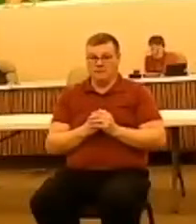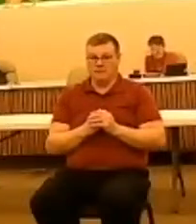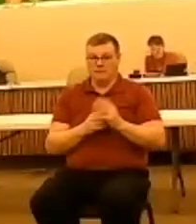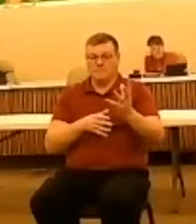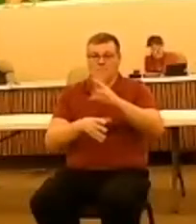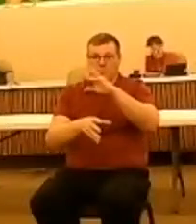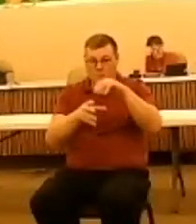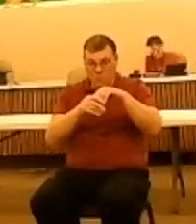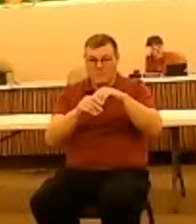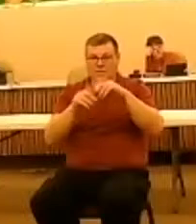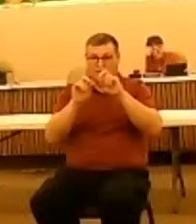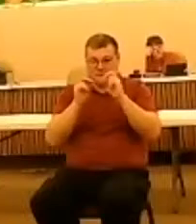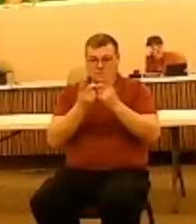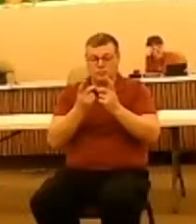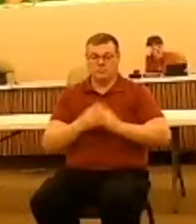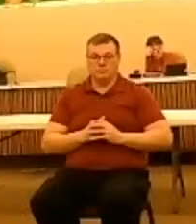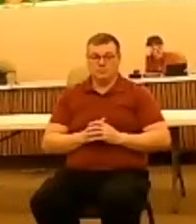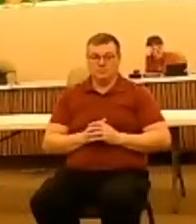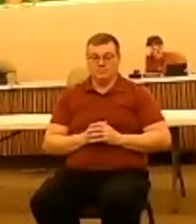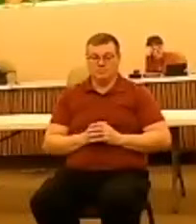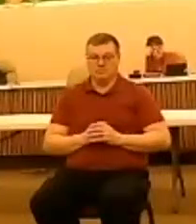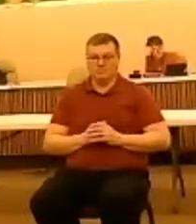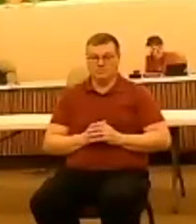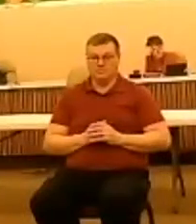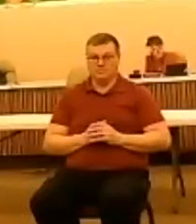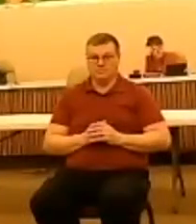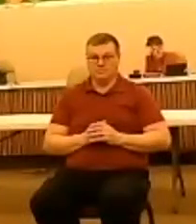within the district.